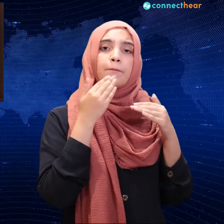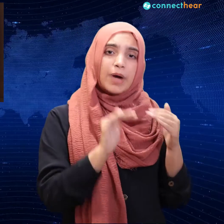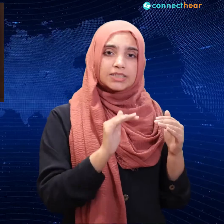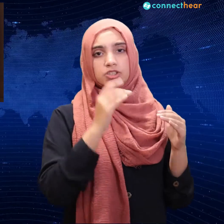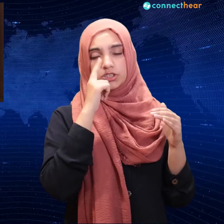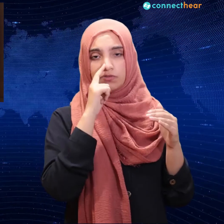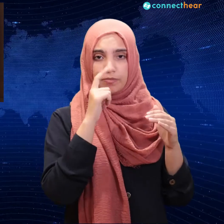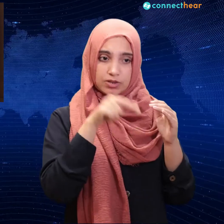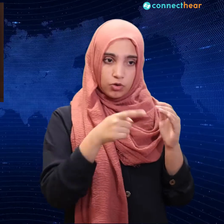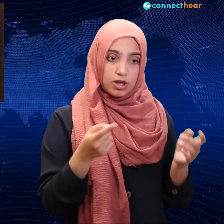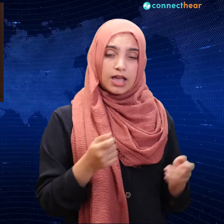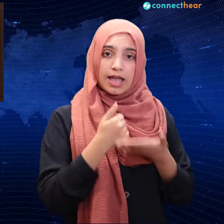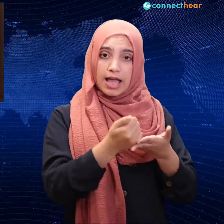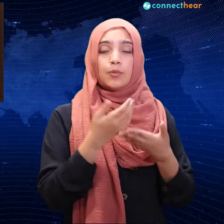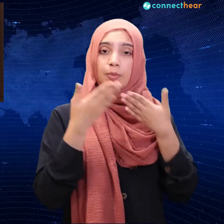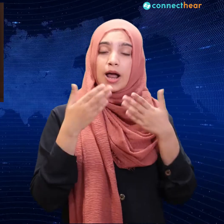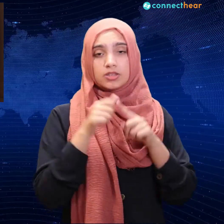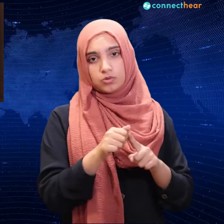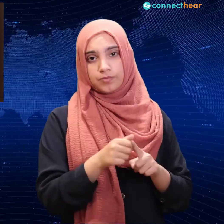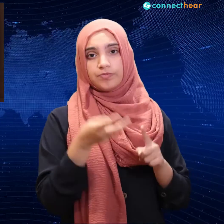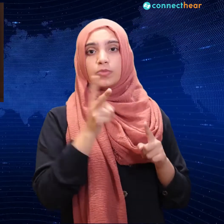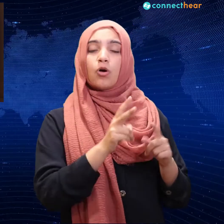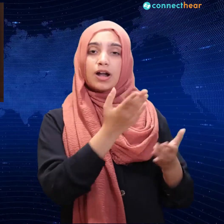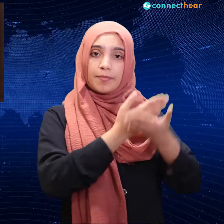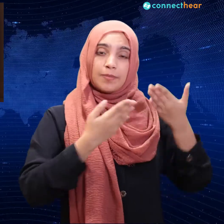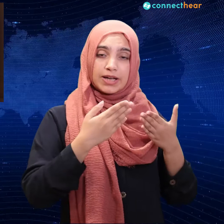a special program where we help women